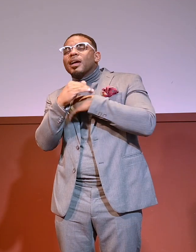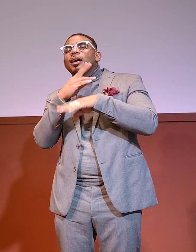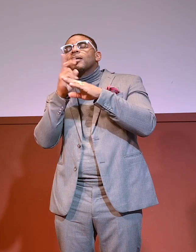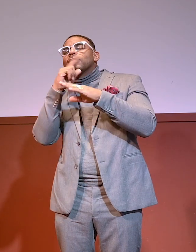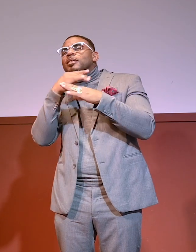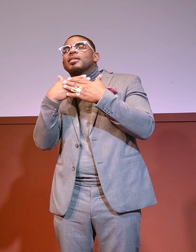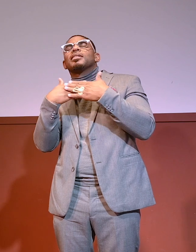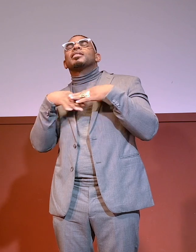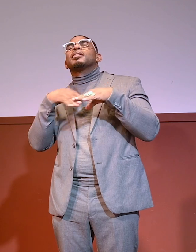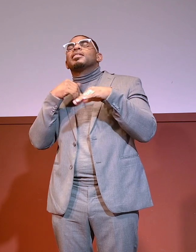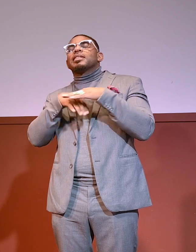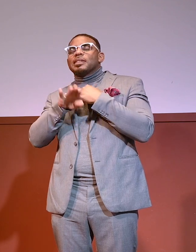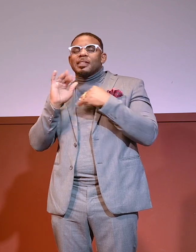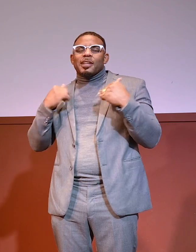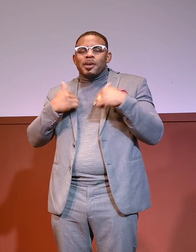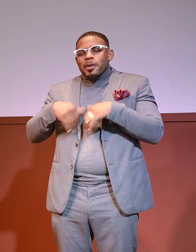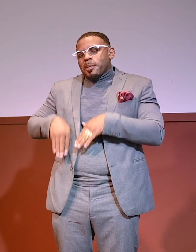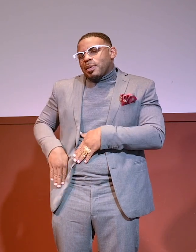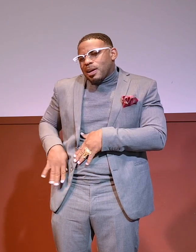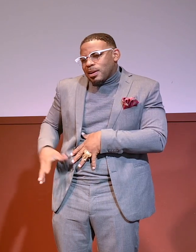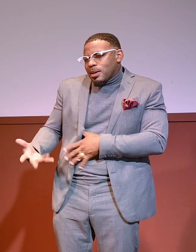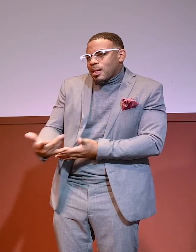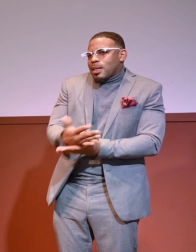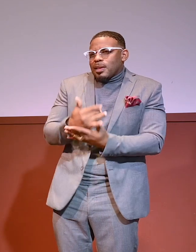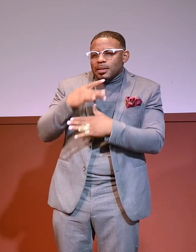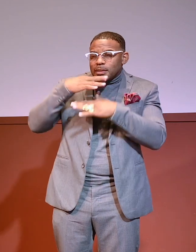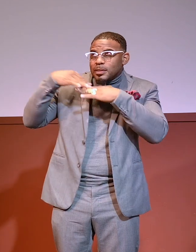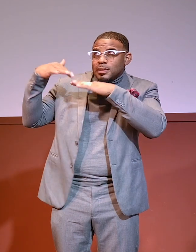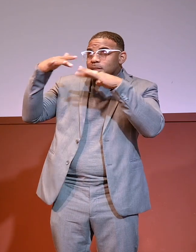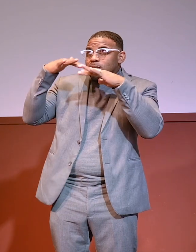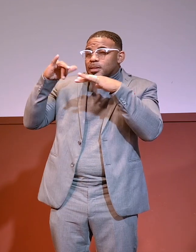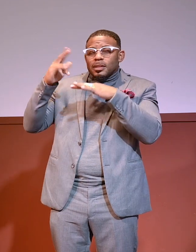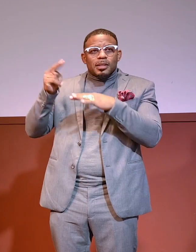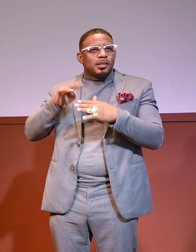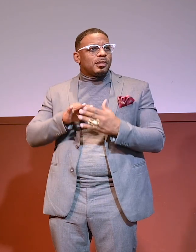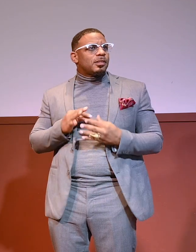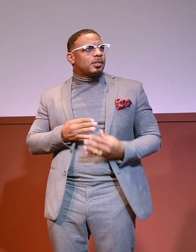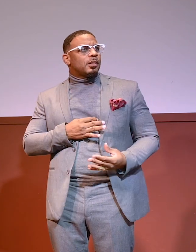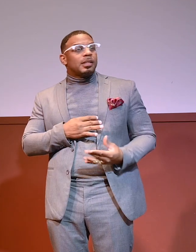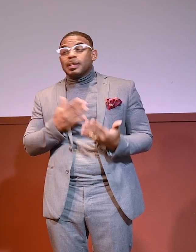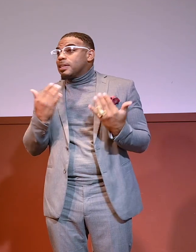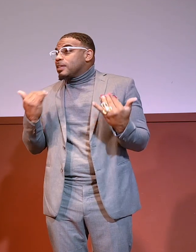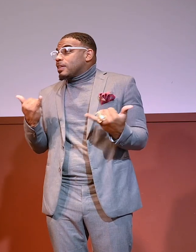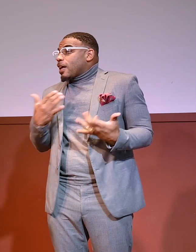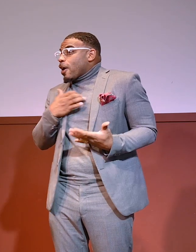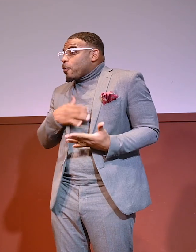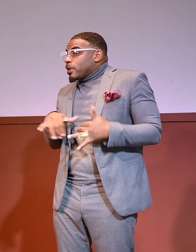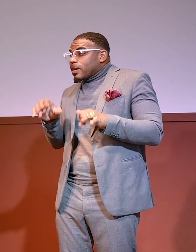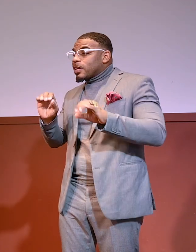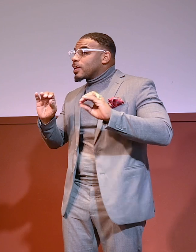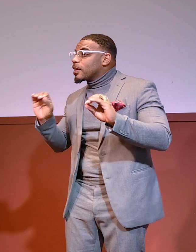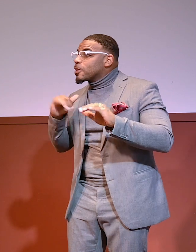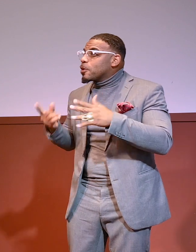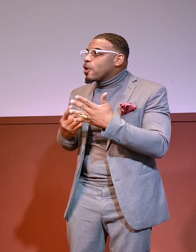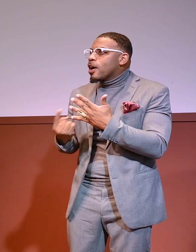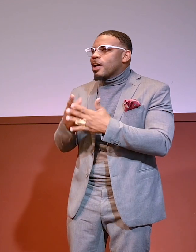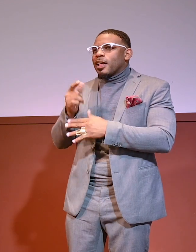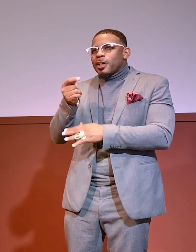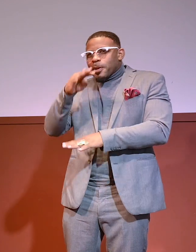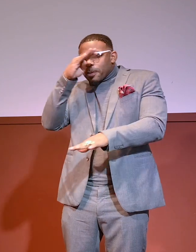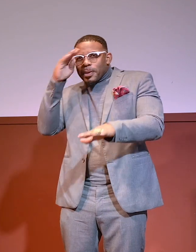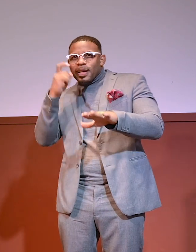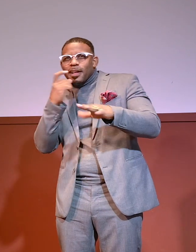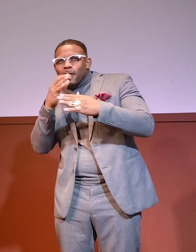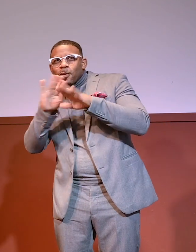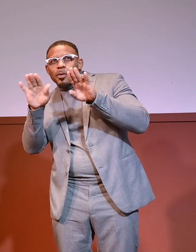am stuffed inside a coat pocket, collecting dust under the shadow of my own swing. Today, I wish I could knuckle my way into that little glass